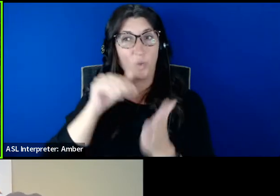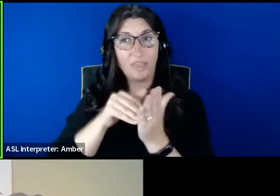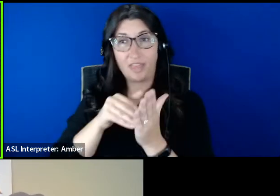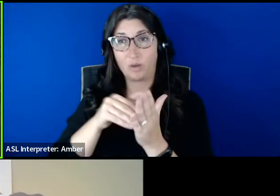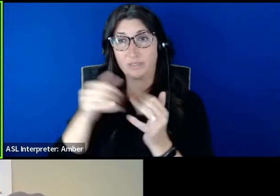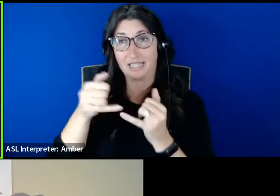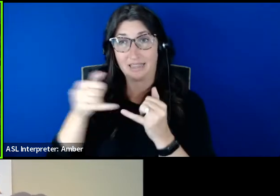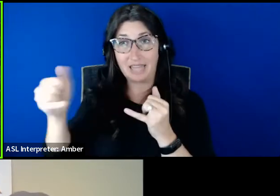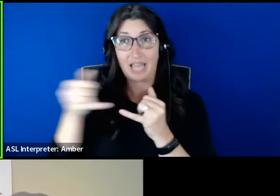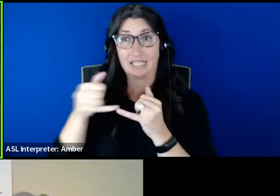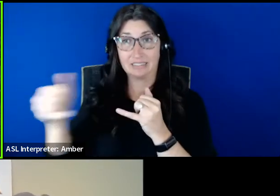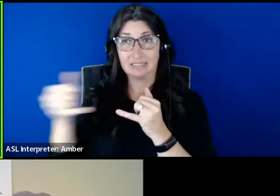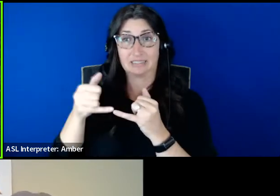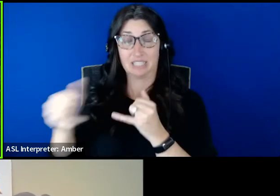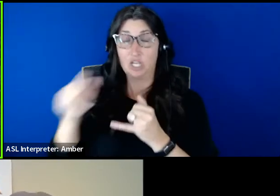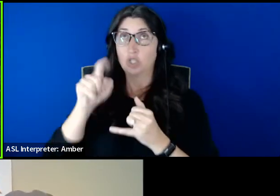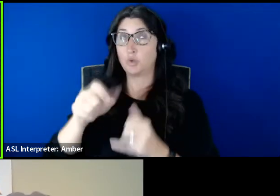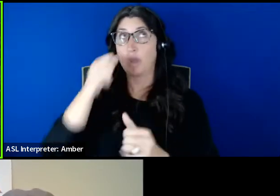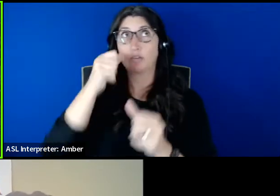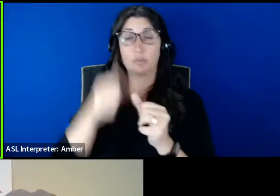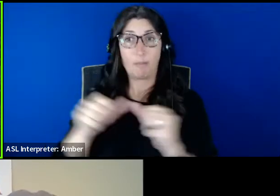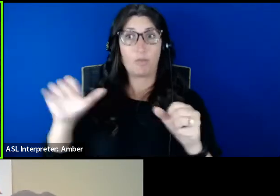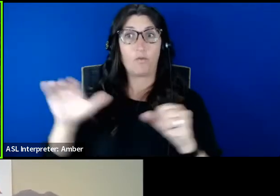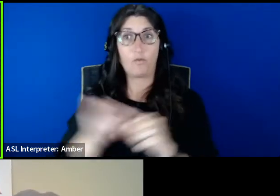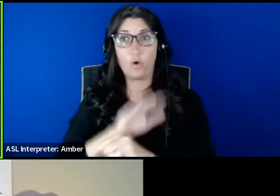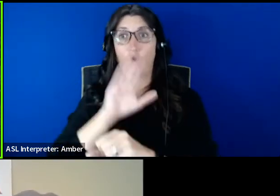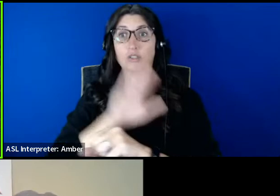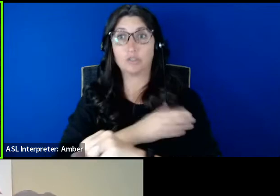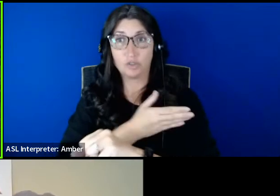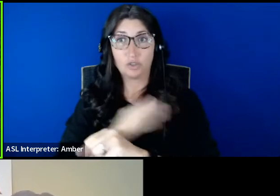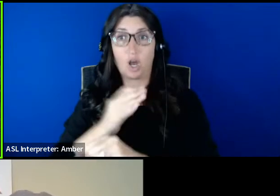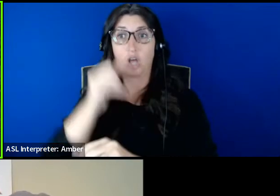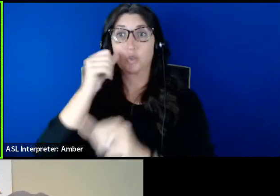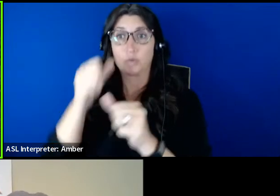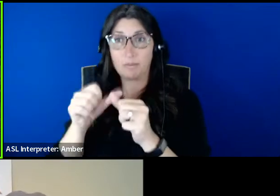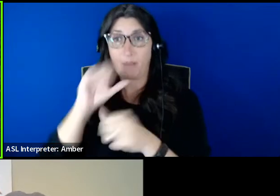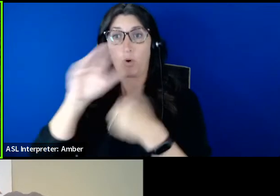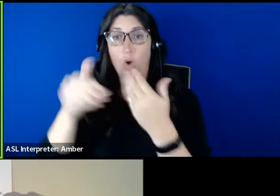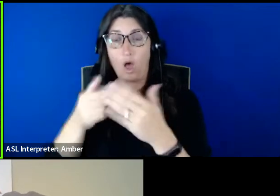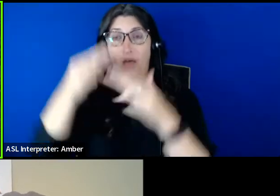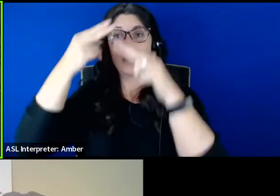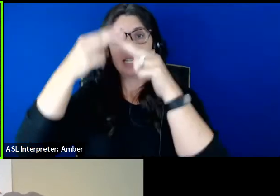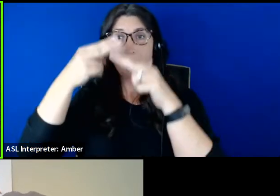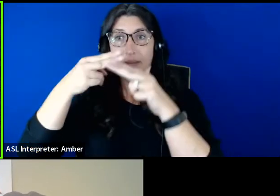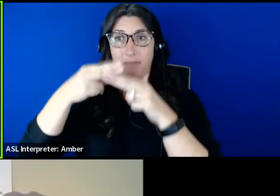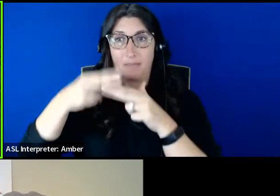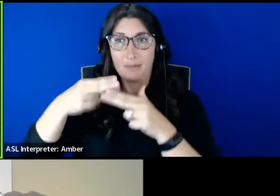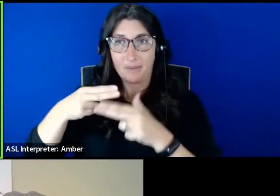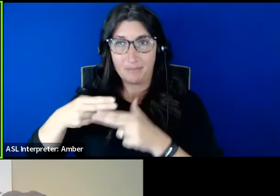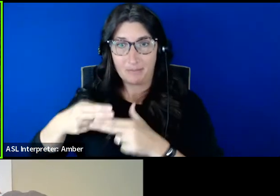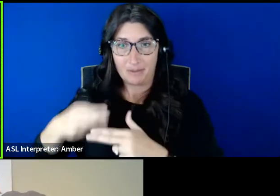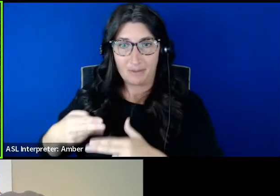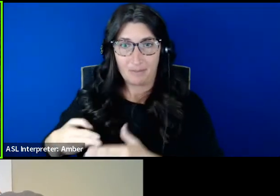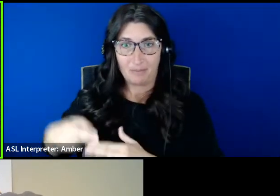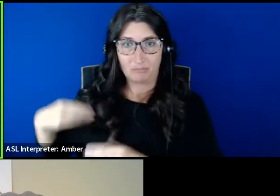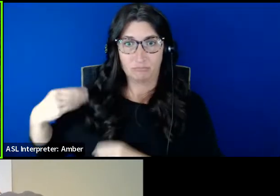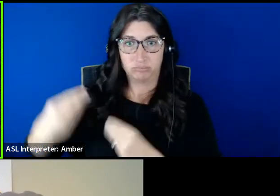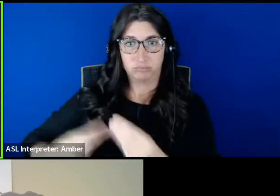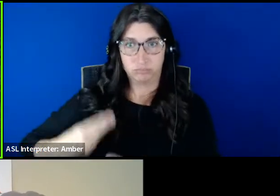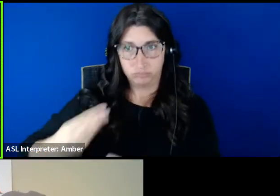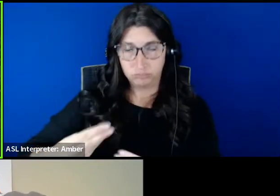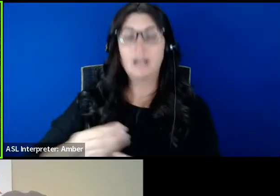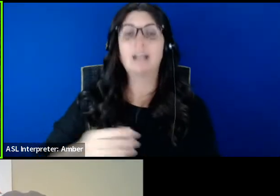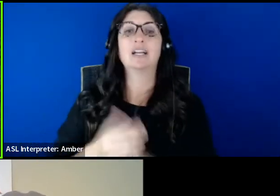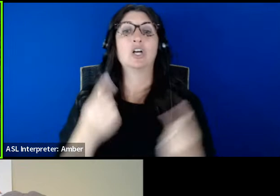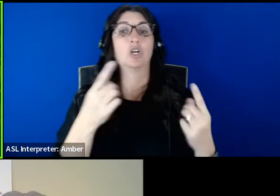So you have to remember the full songs in order to remember all the names of your ancestors. Yes. And so when the